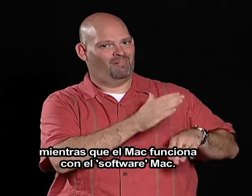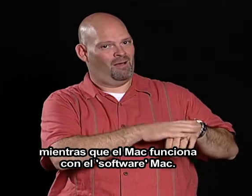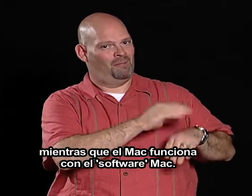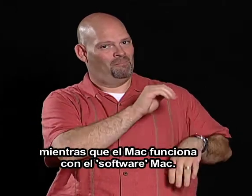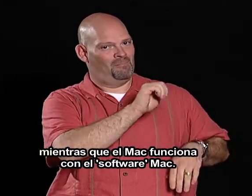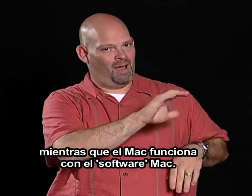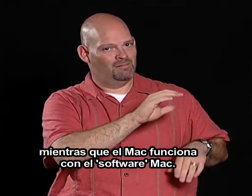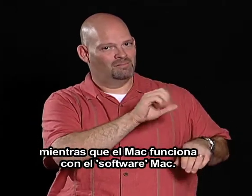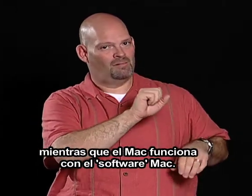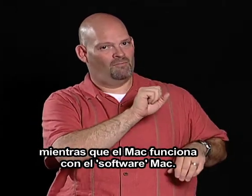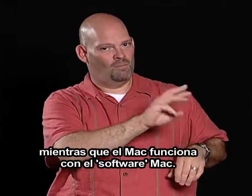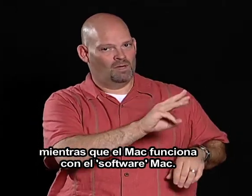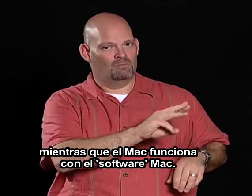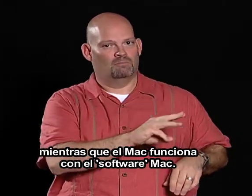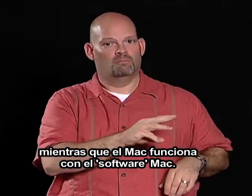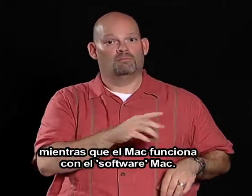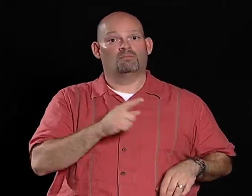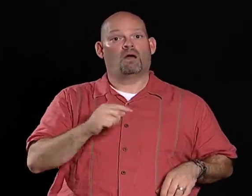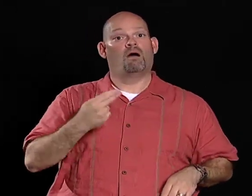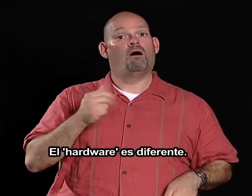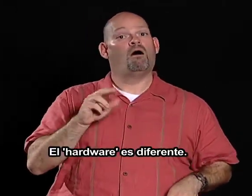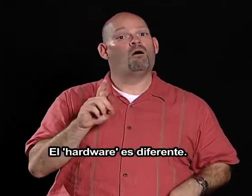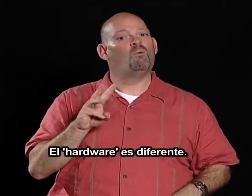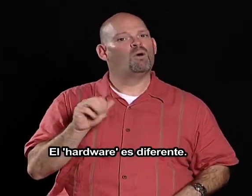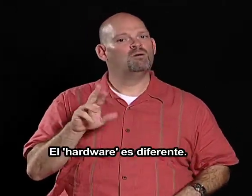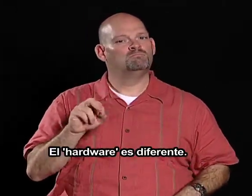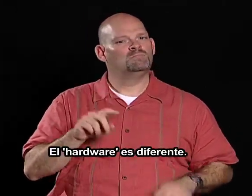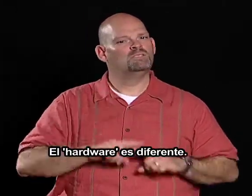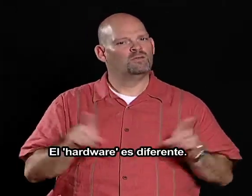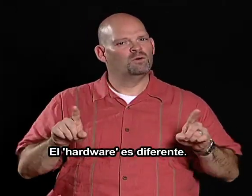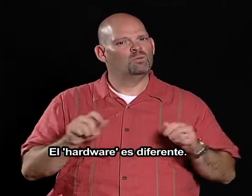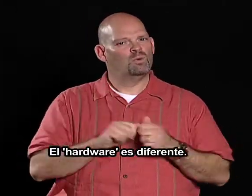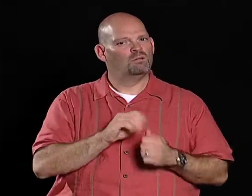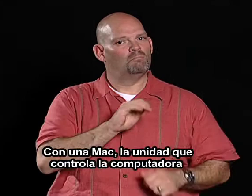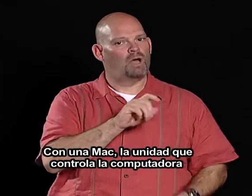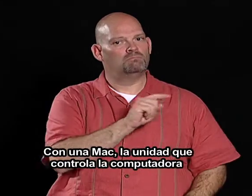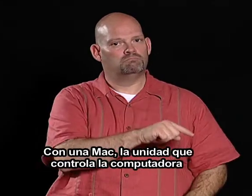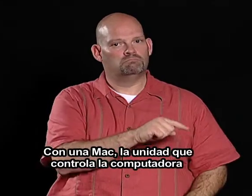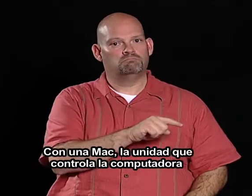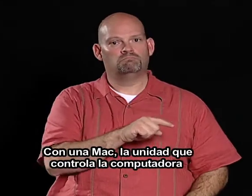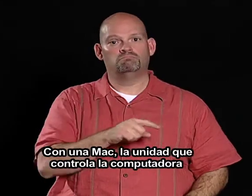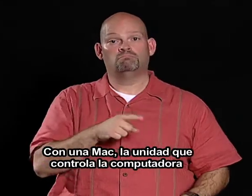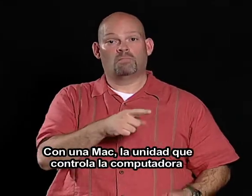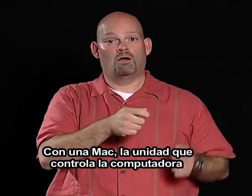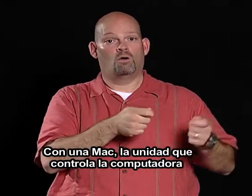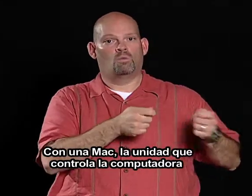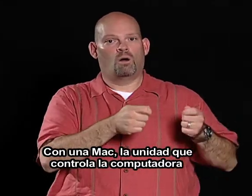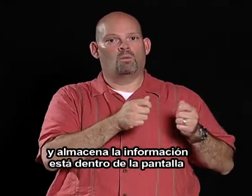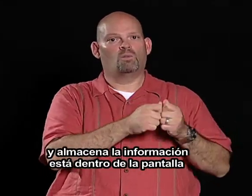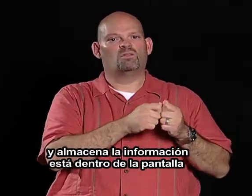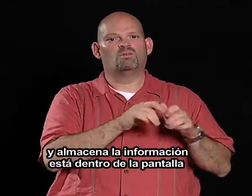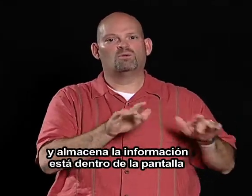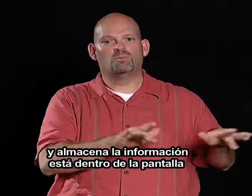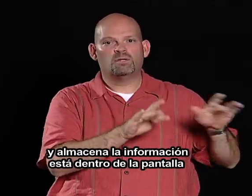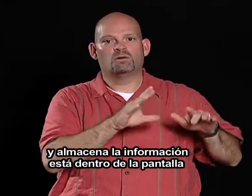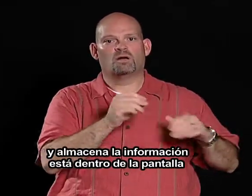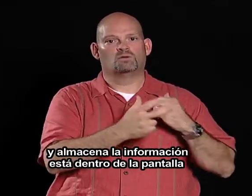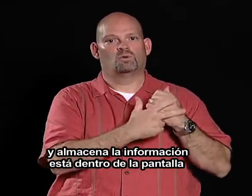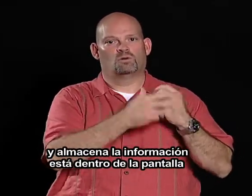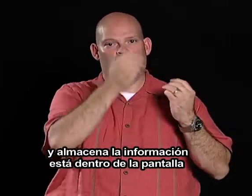Mac software. The hardware is different. With a Mac, the unit that controls the computer and stores